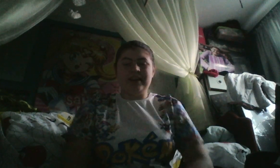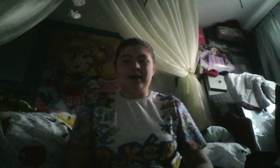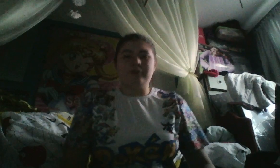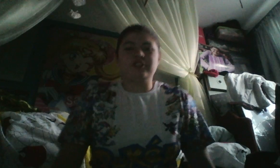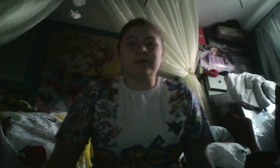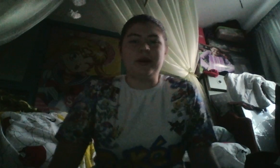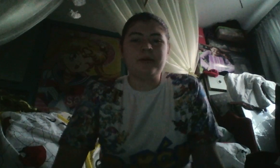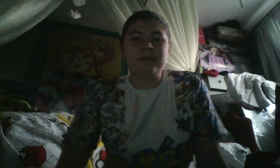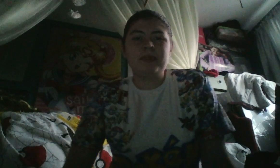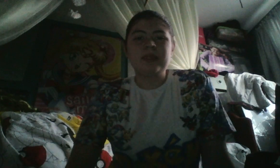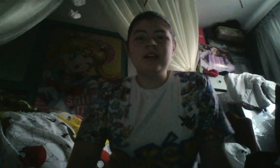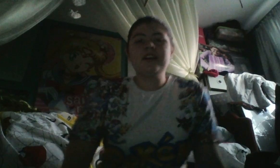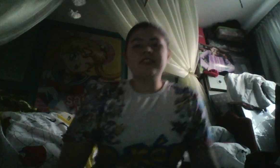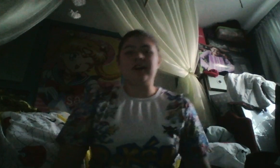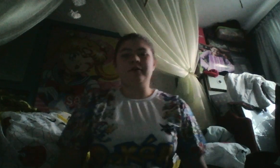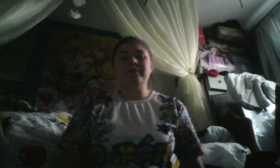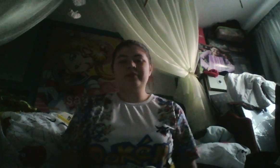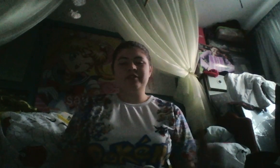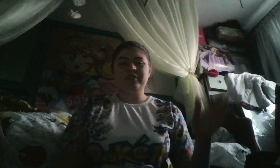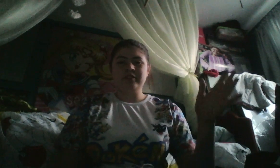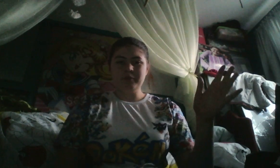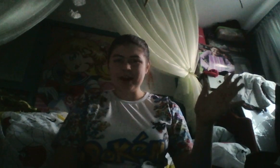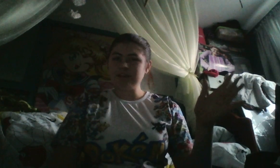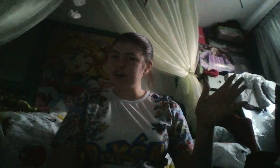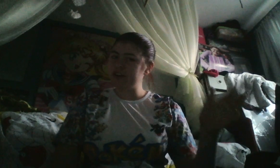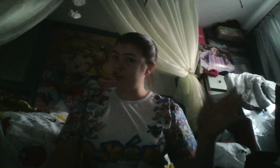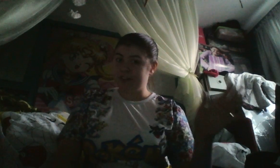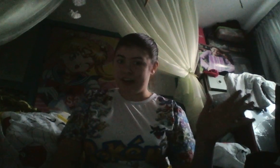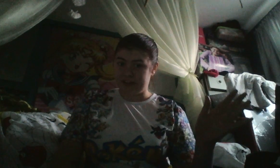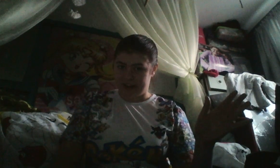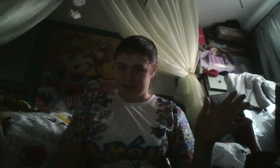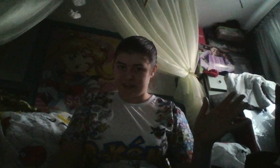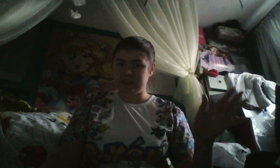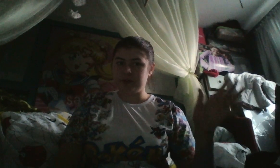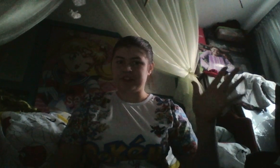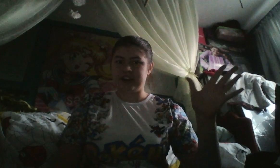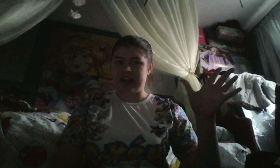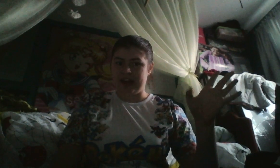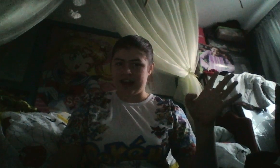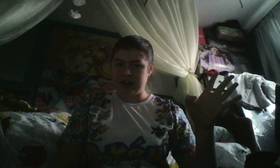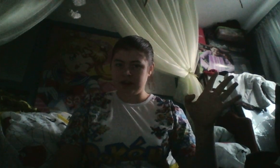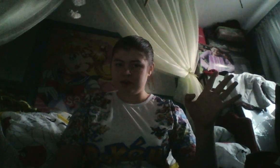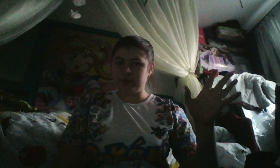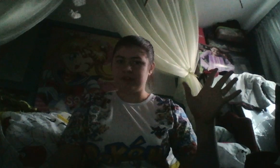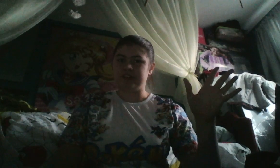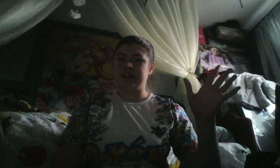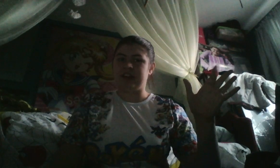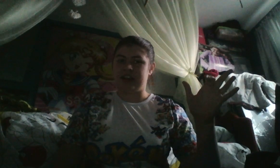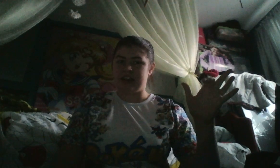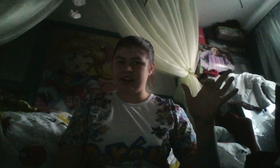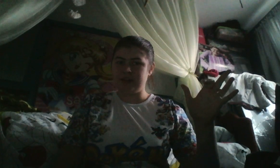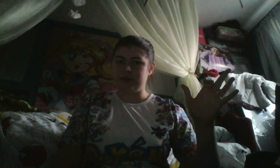Yeah, we're on to O. So, where have we gone on the vowel fingers? We've done A, we've done E, we've